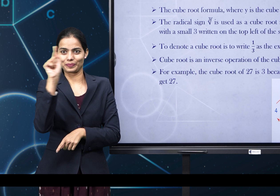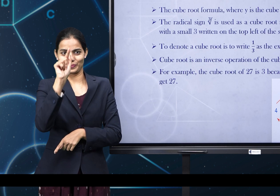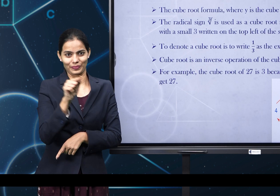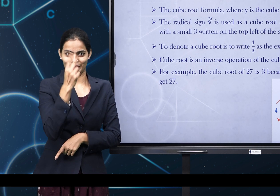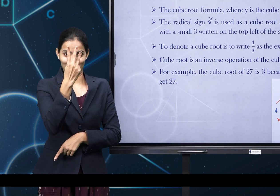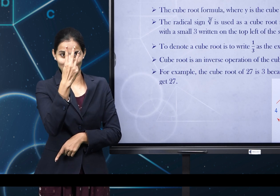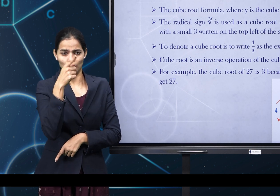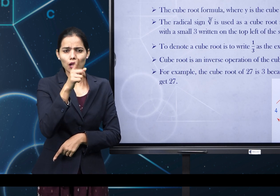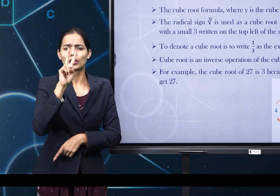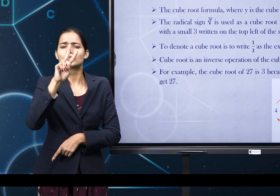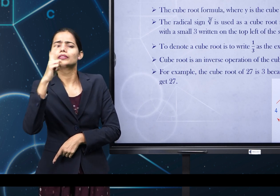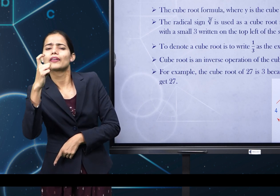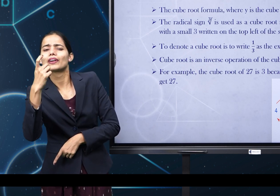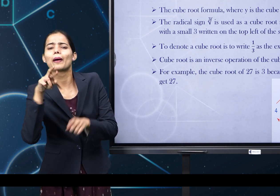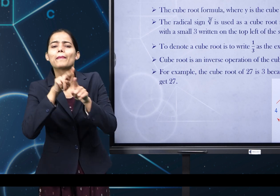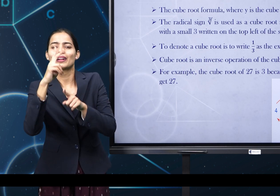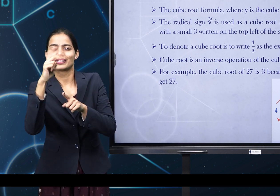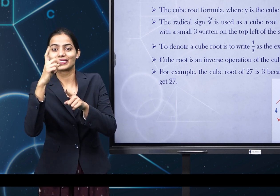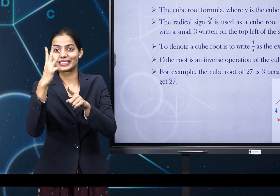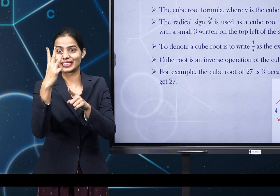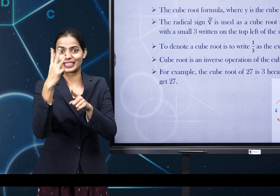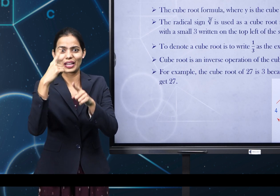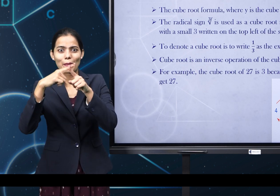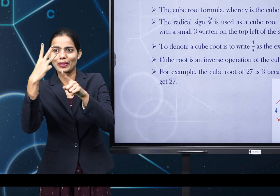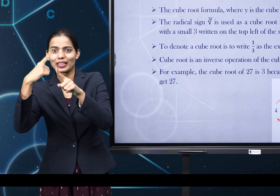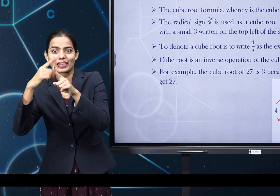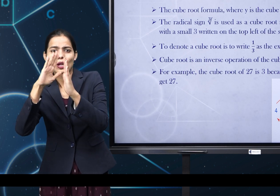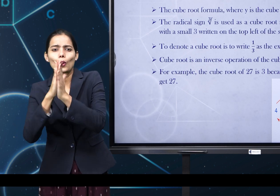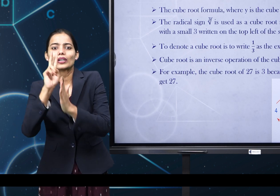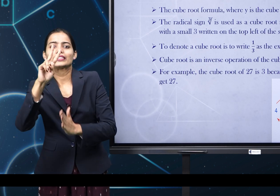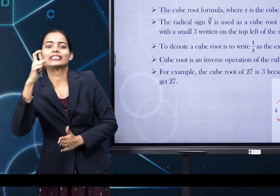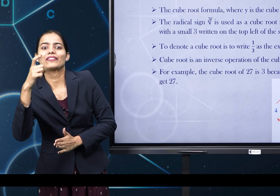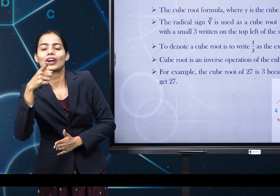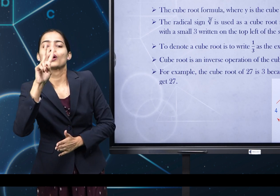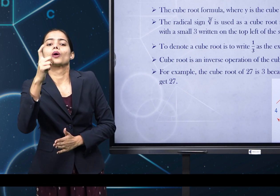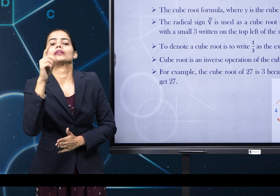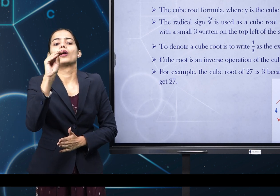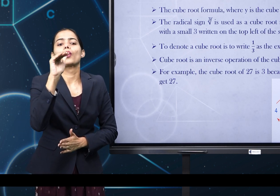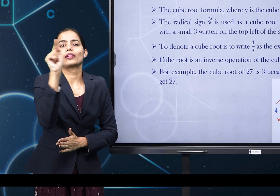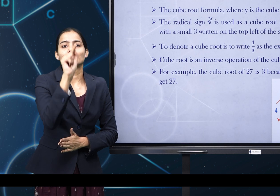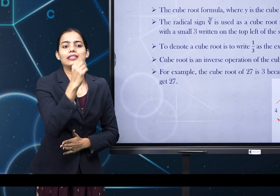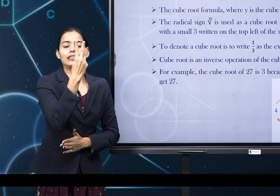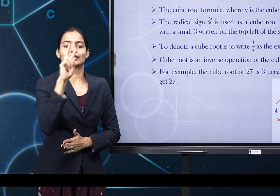example, the cube root of 27 is 3 because when 3 is cubed, we get